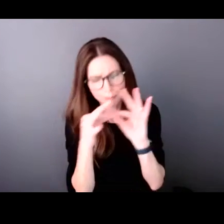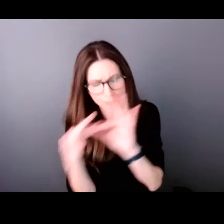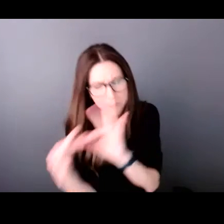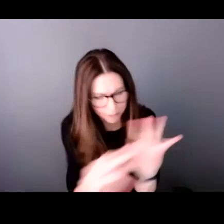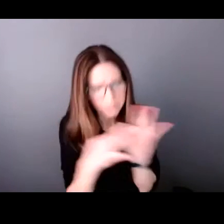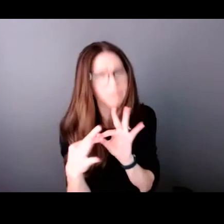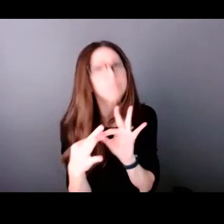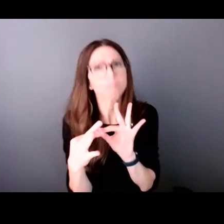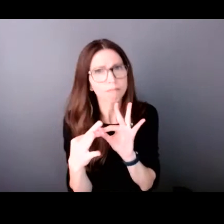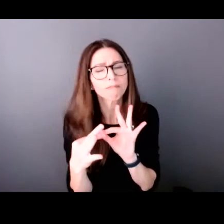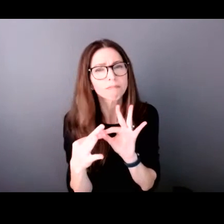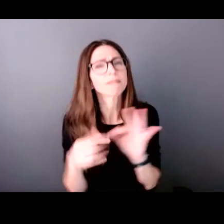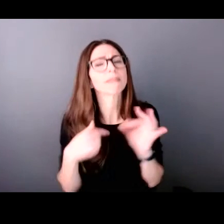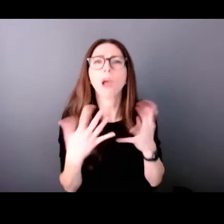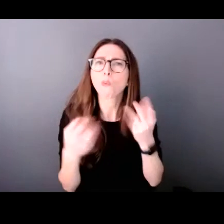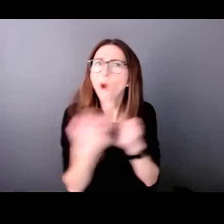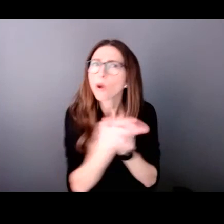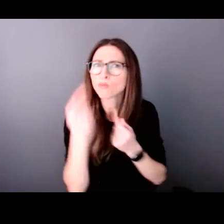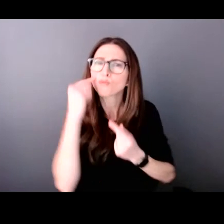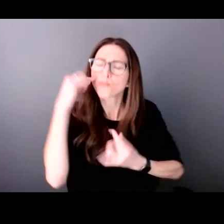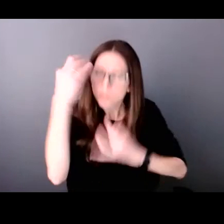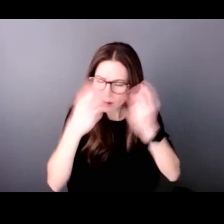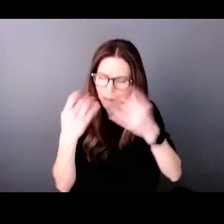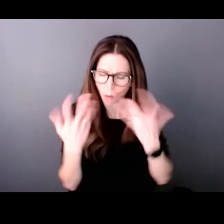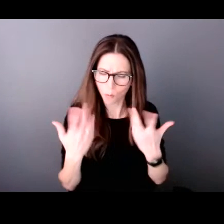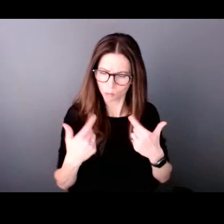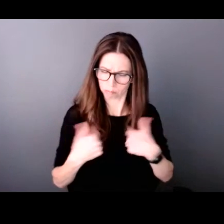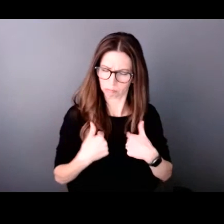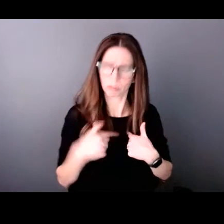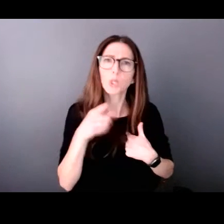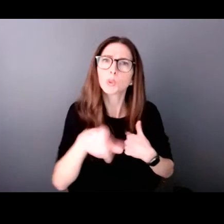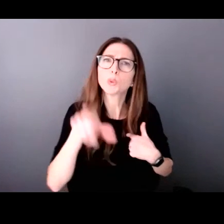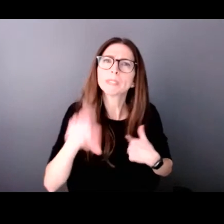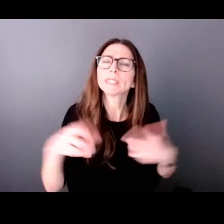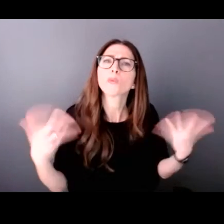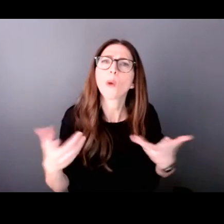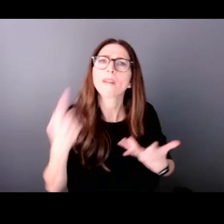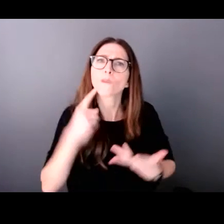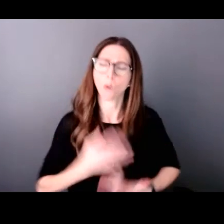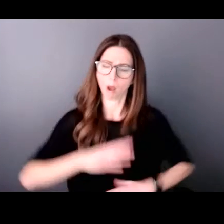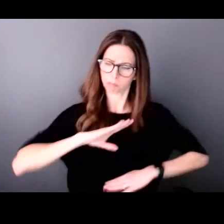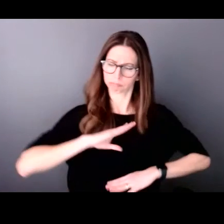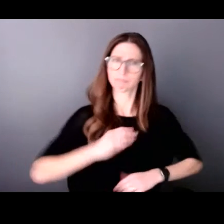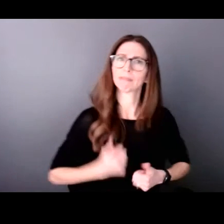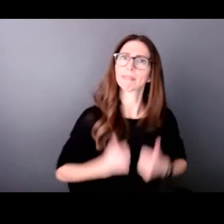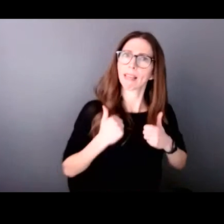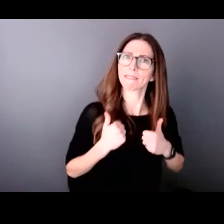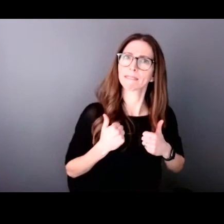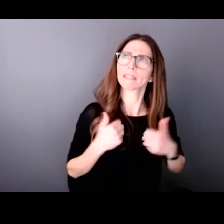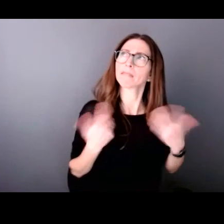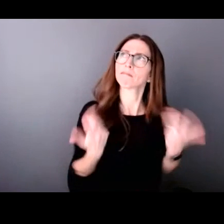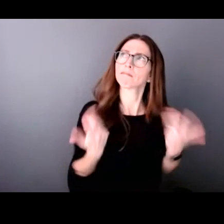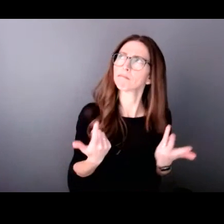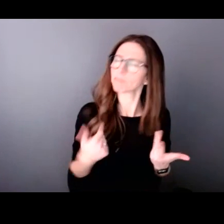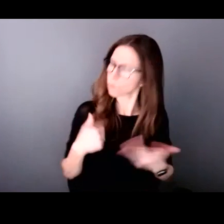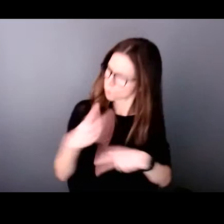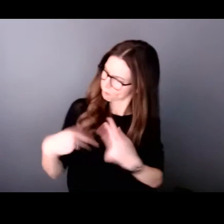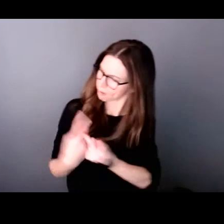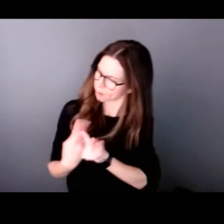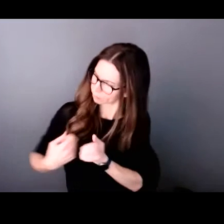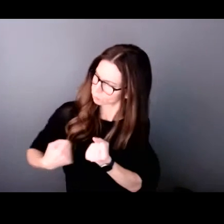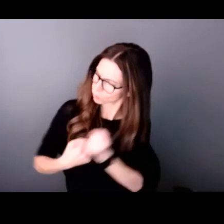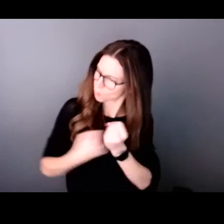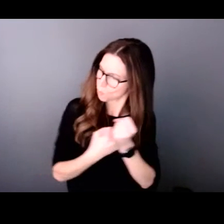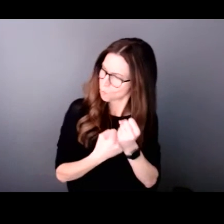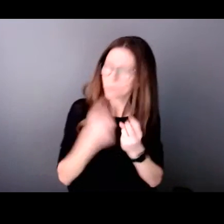think upon the things that you depend on to live good lives and the things that support you on a good way. So then let us